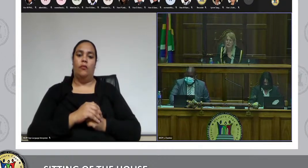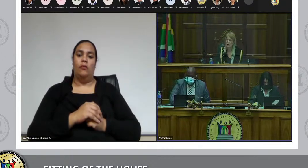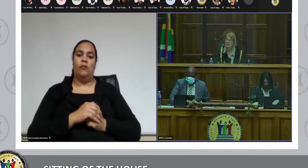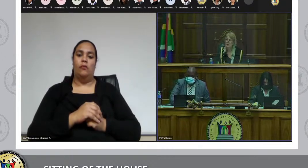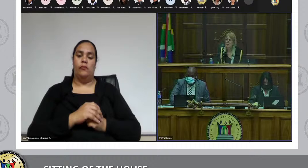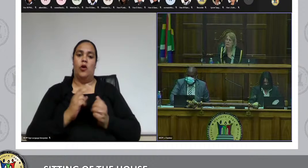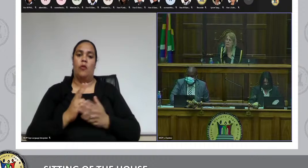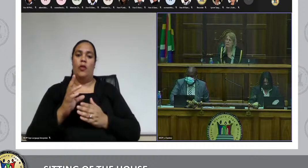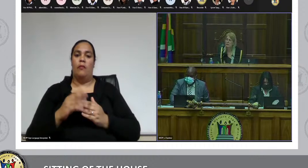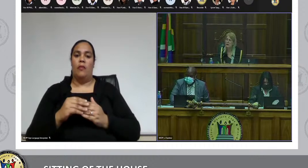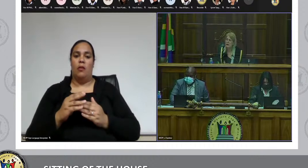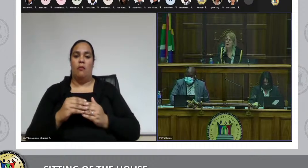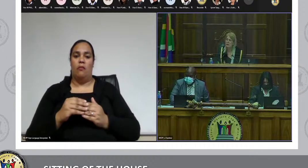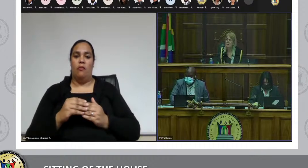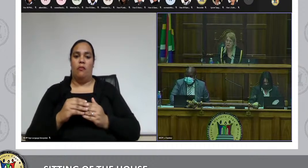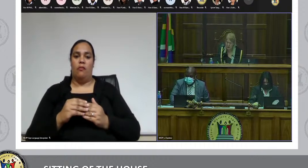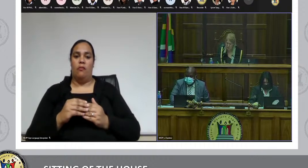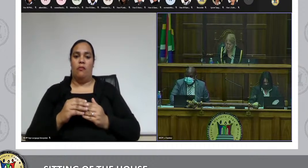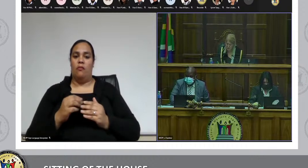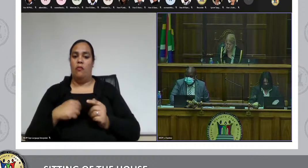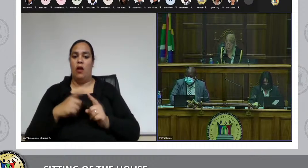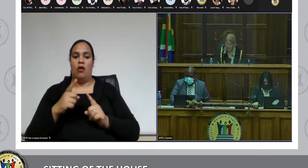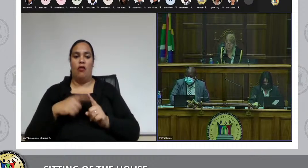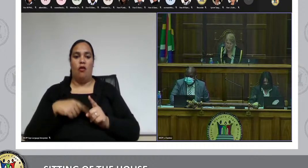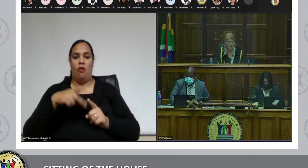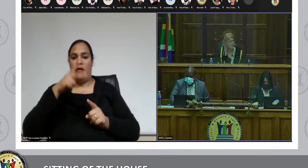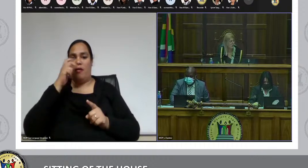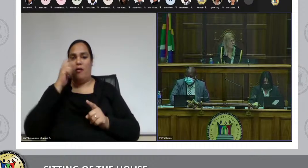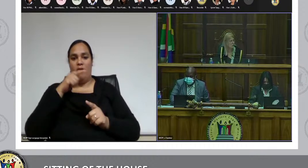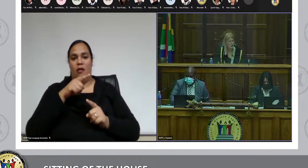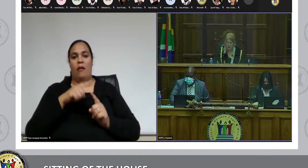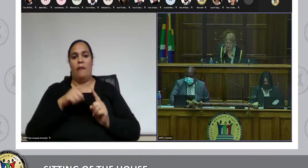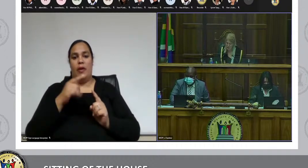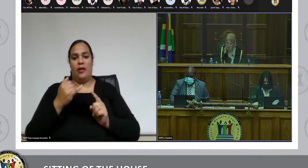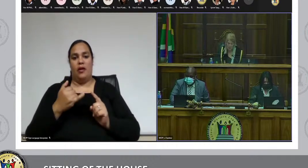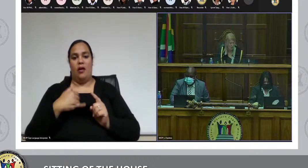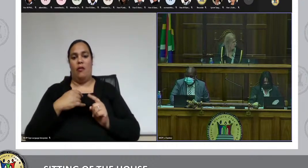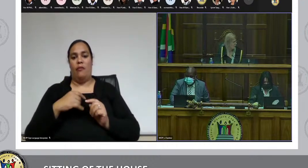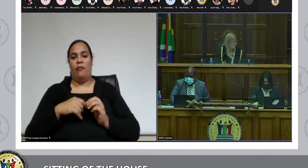Honourable members, if I can't hear Minister Simmers, I'm going to